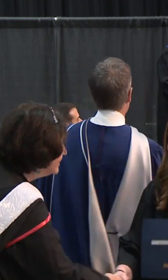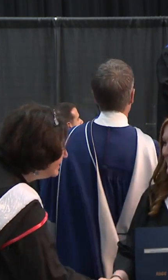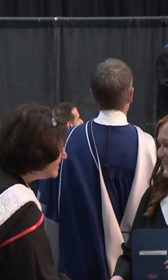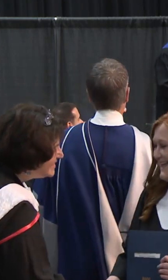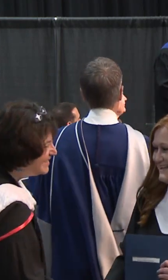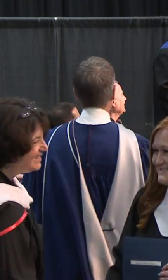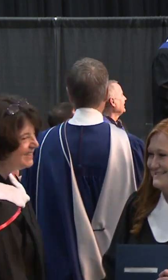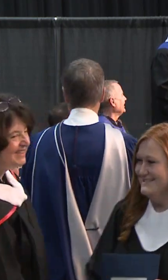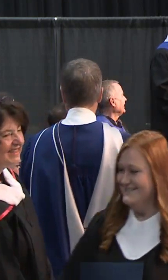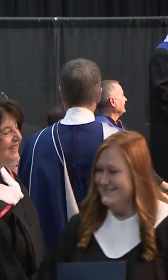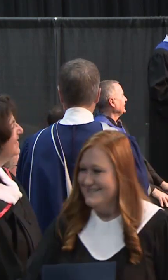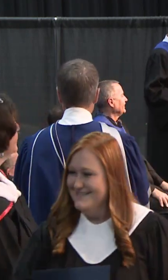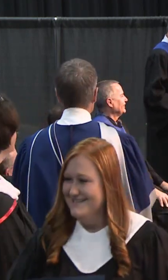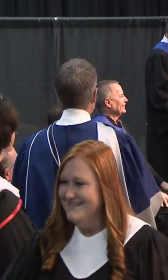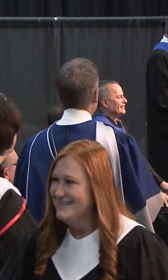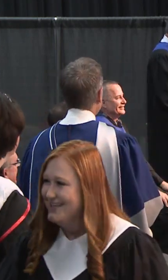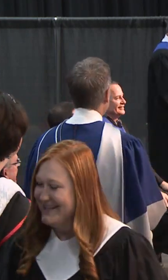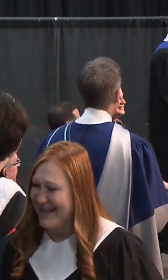Bailey Hanf.